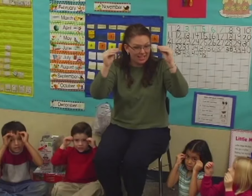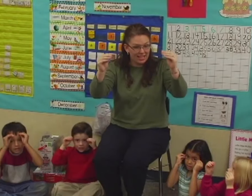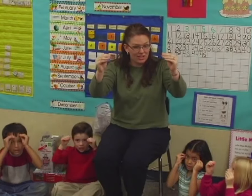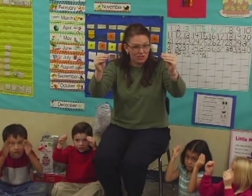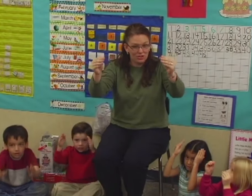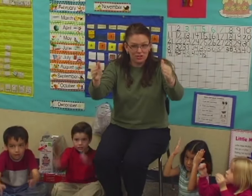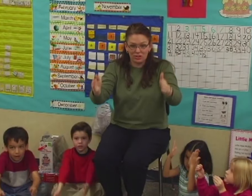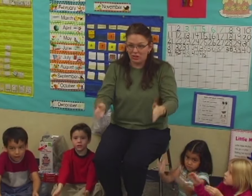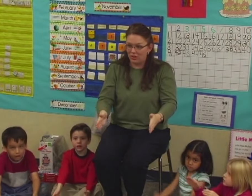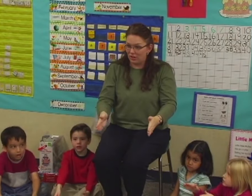Teacher.